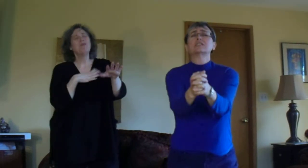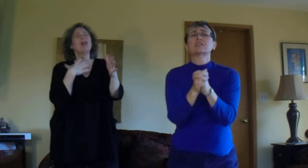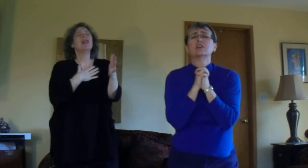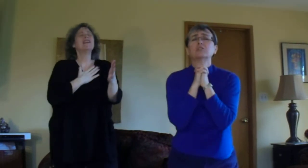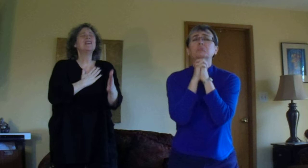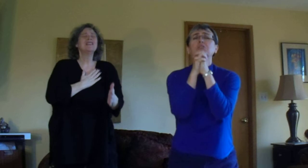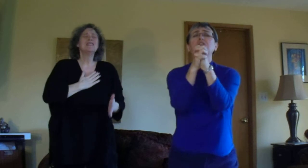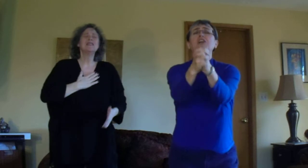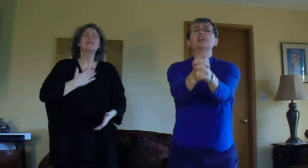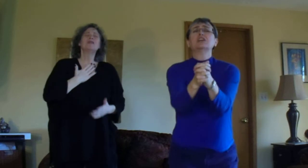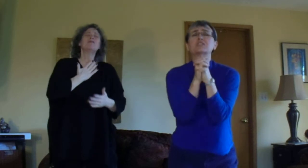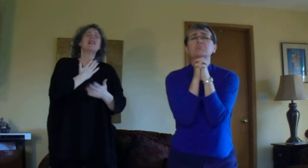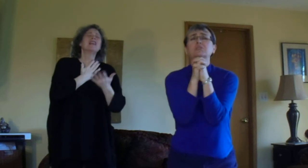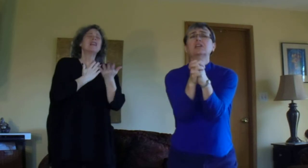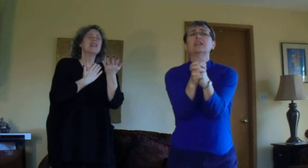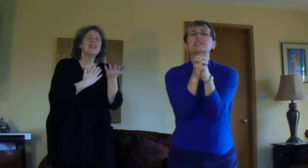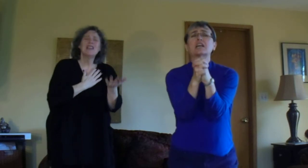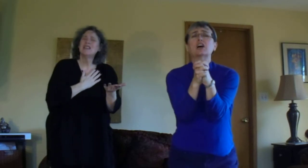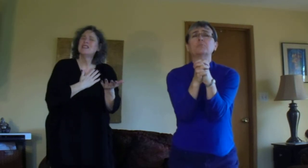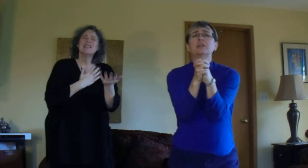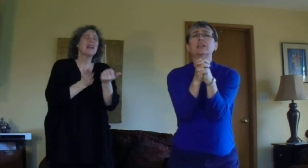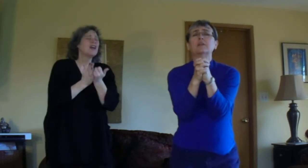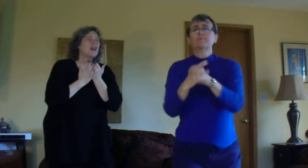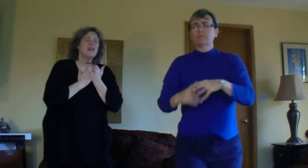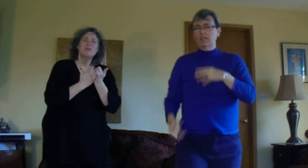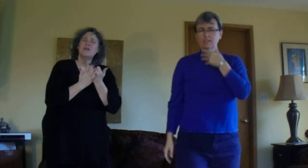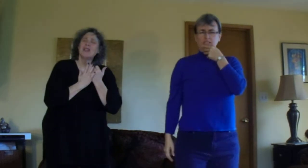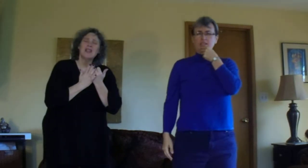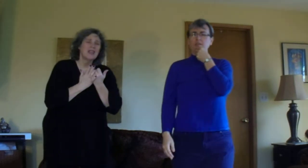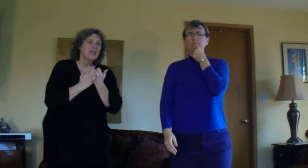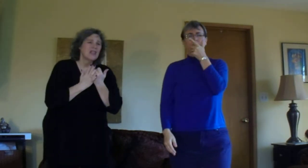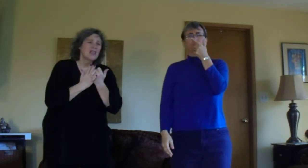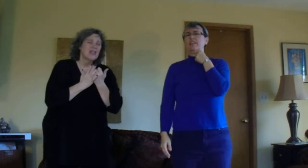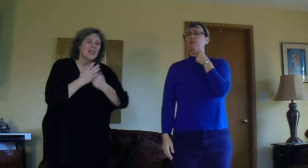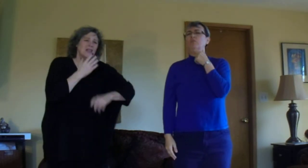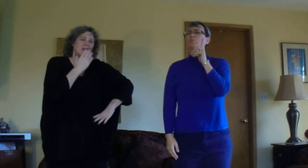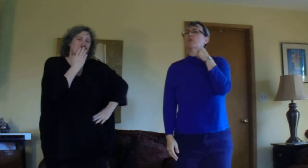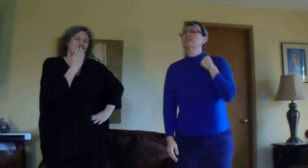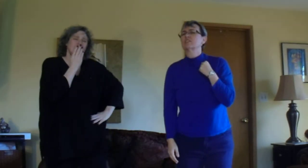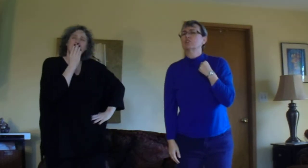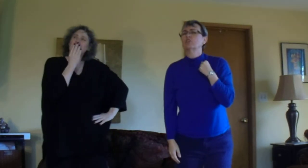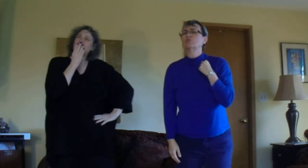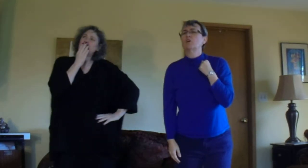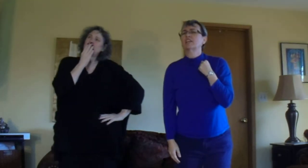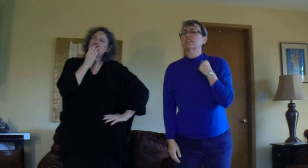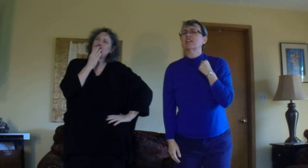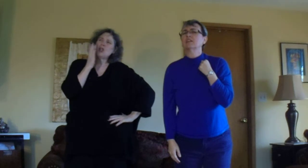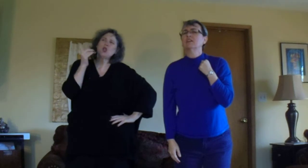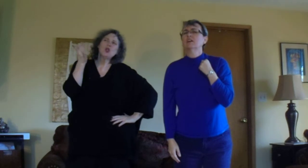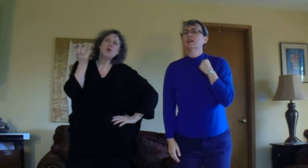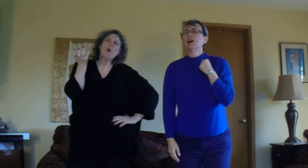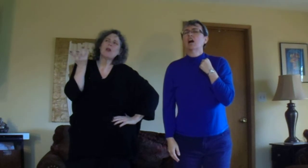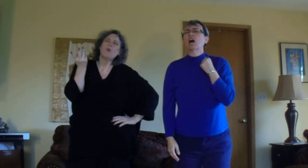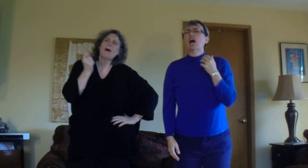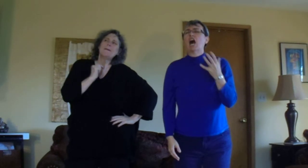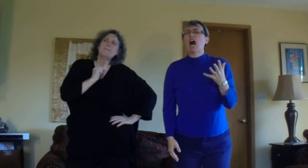please, please, please help me. She said, now what was it you wanted again?